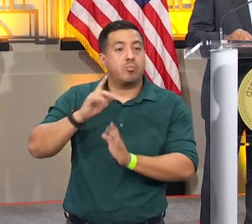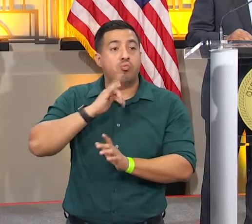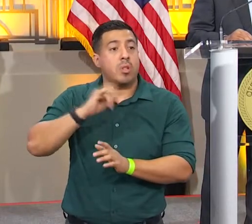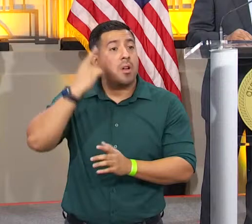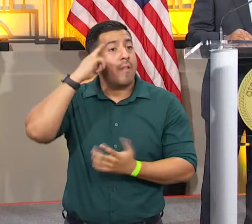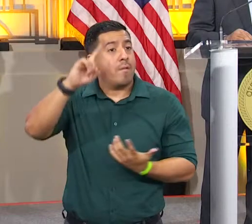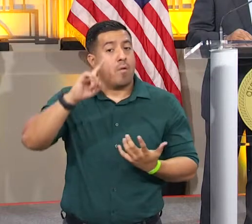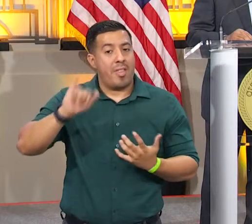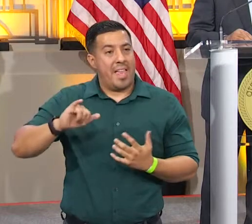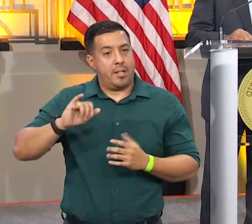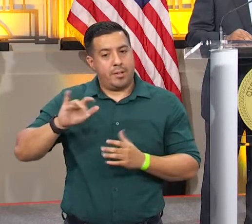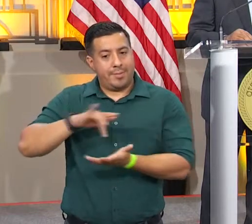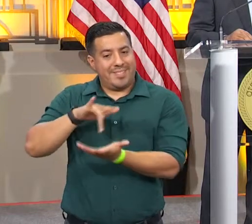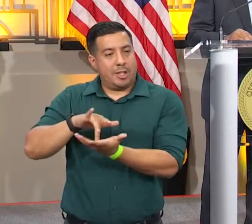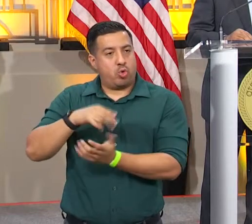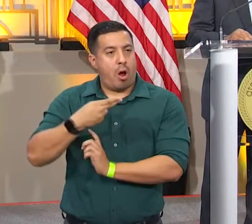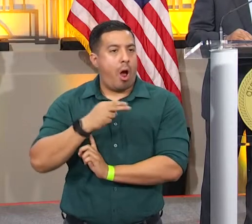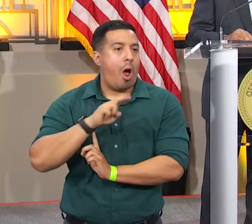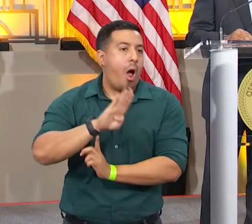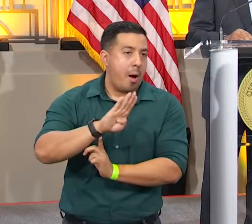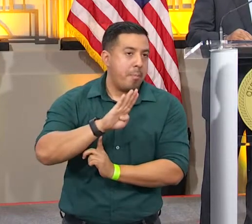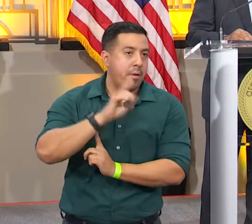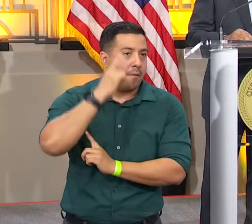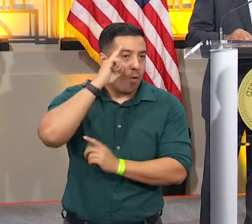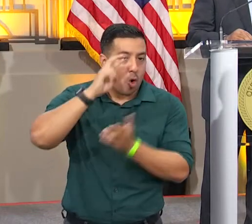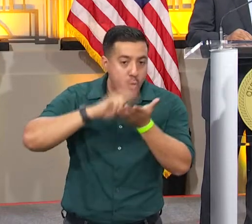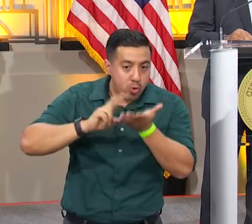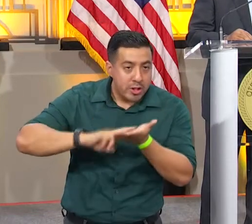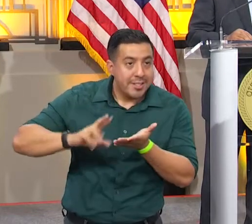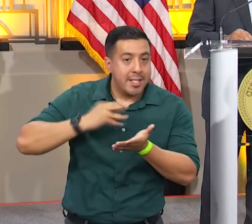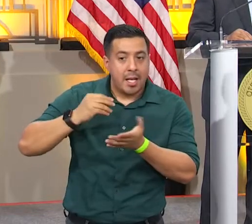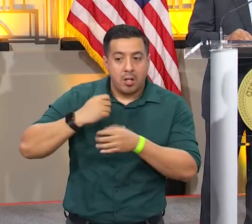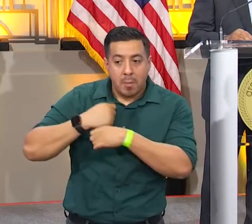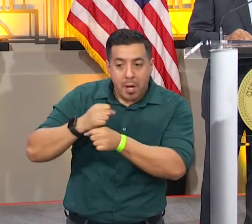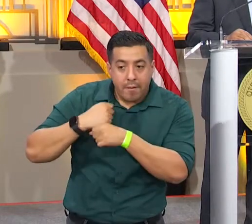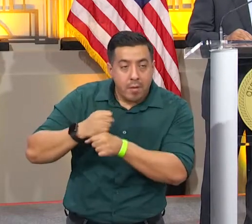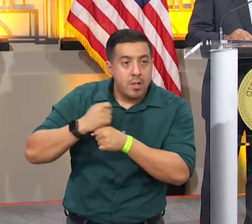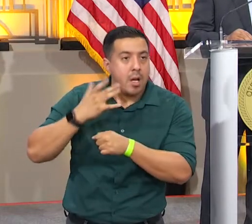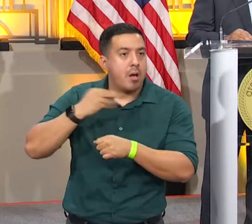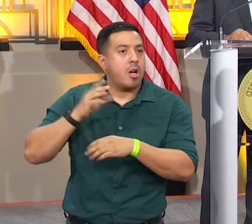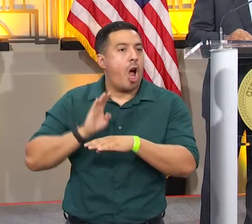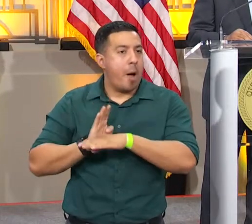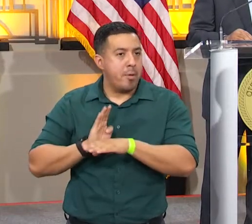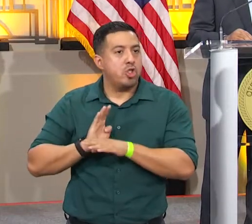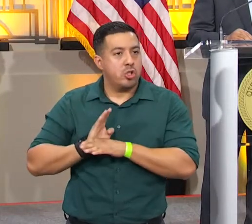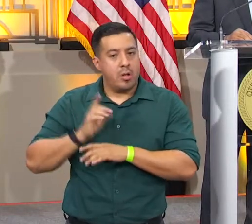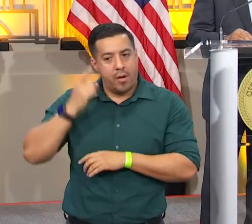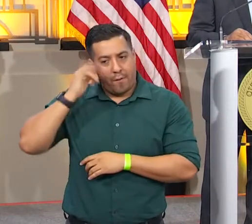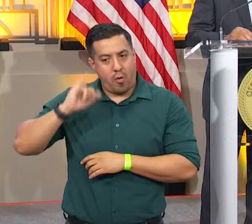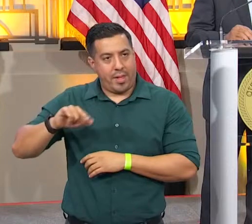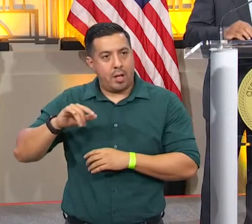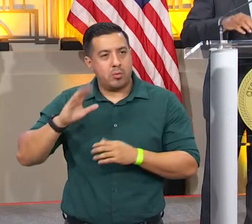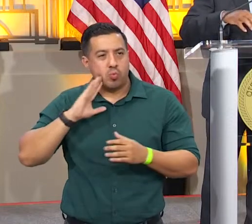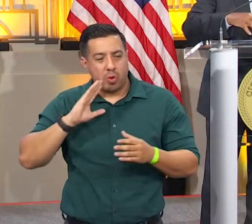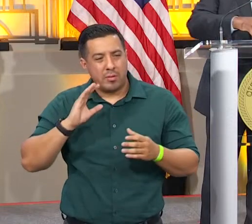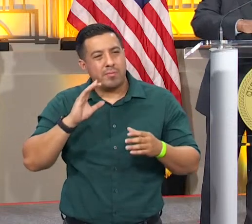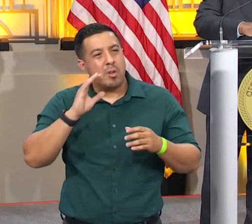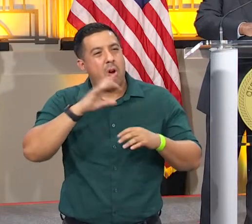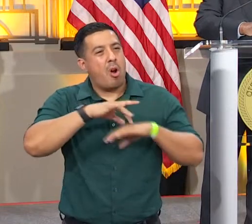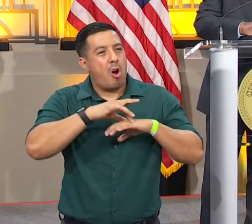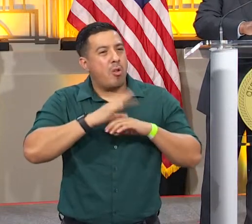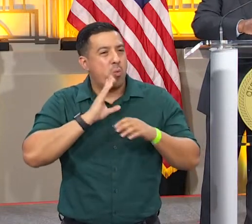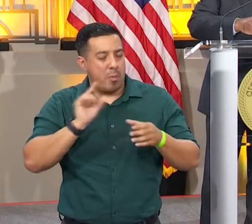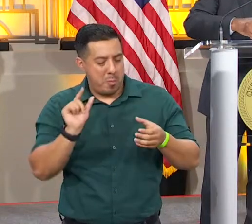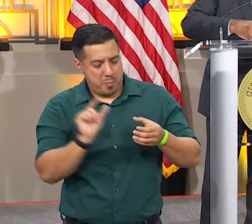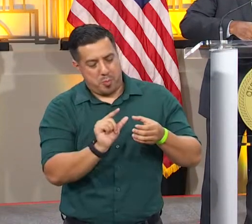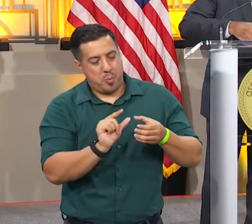humanity's central hub for research, manufacturing, and commerce in low Earth orbit. In just a moment,